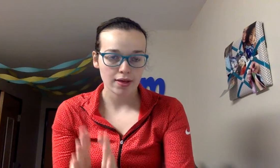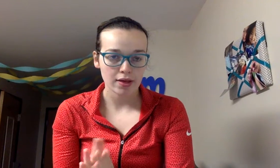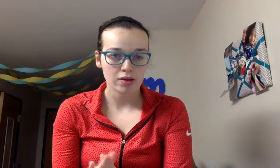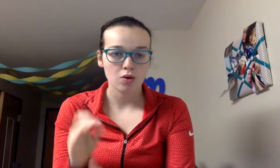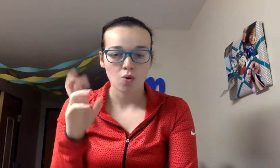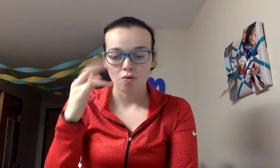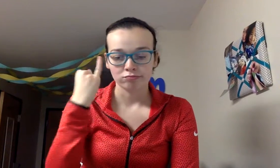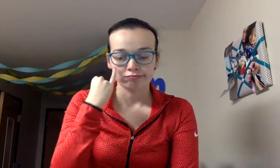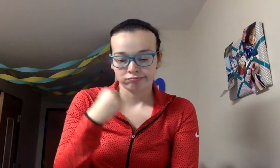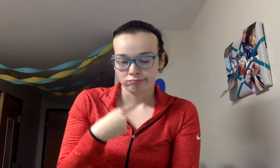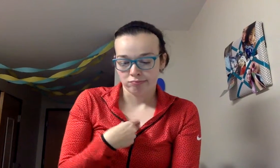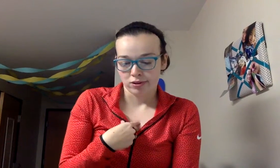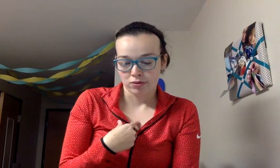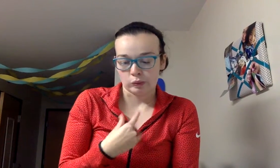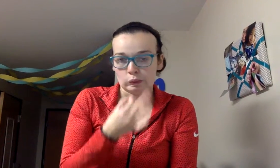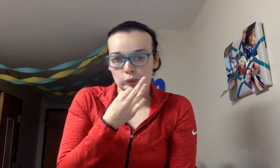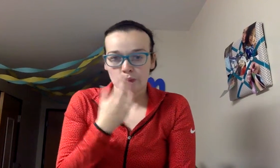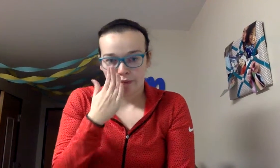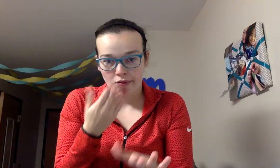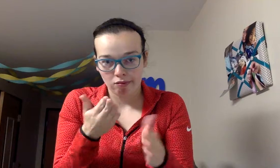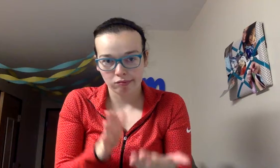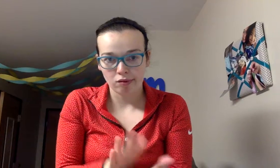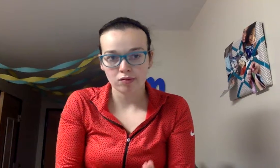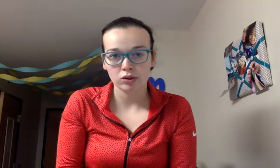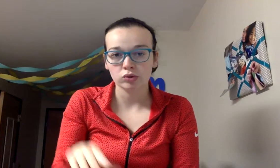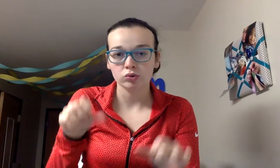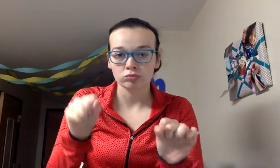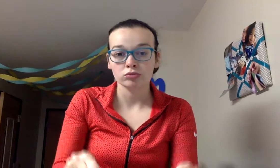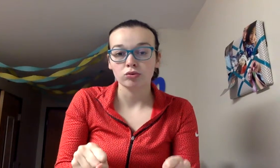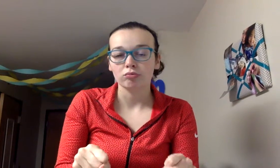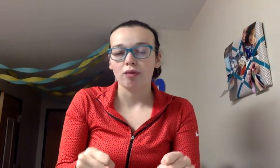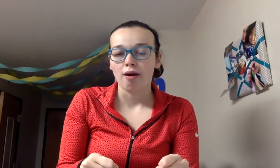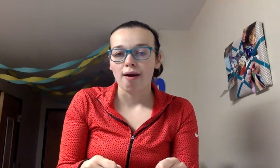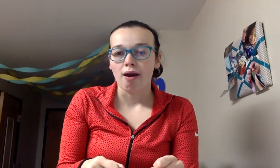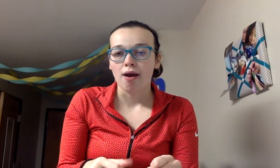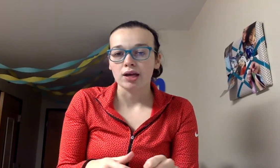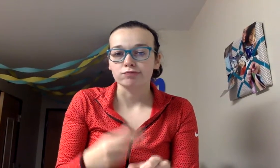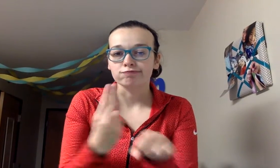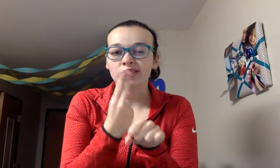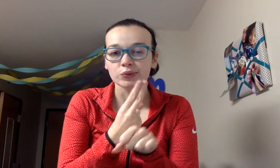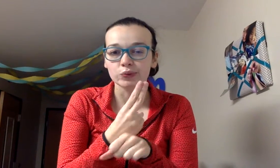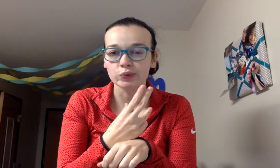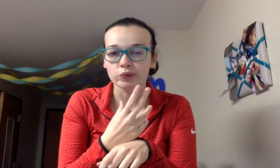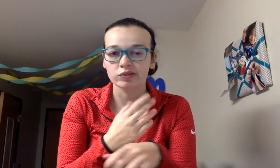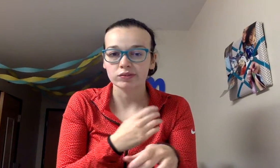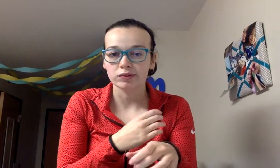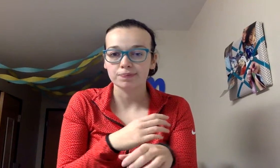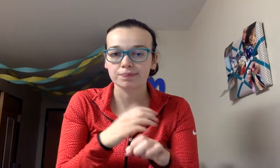it complaining, or you can spend it playing the game hard, which is probably going to be more helpful to you in the long run.